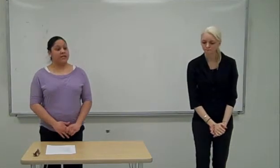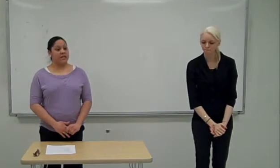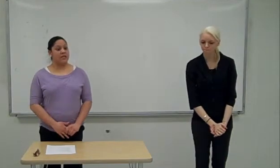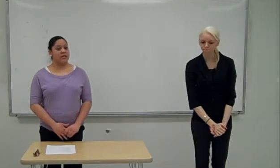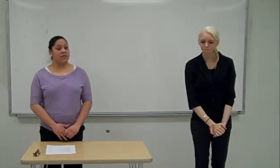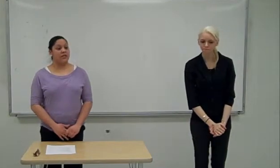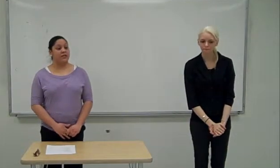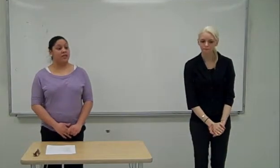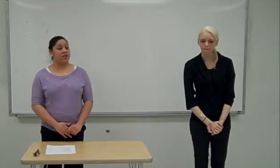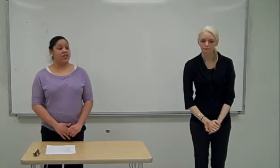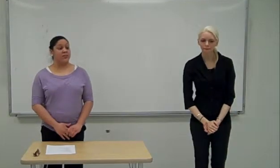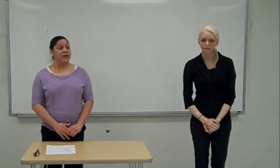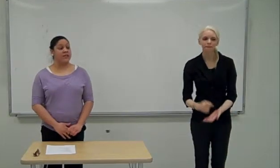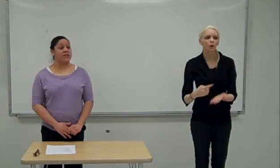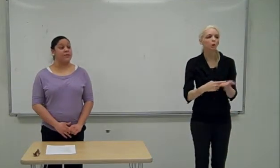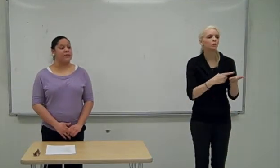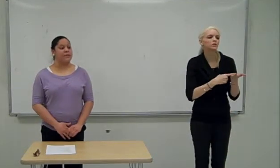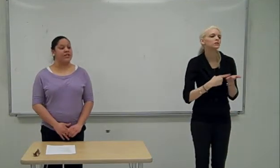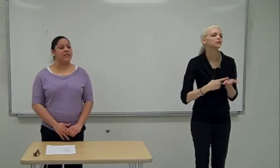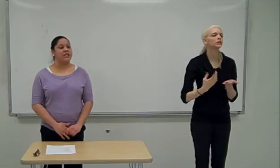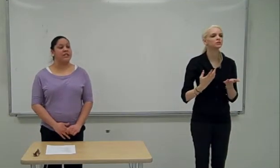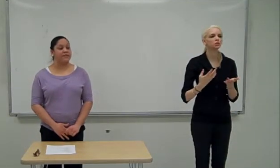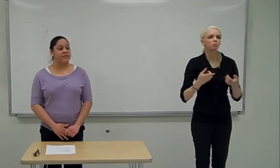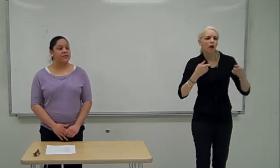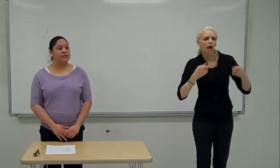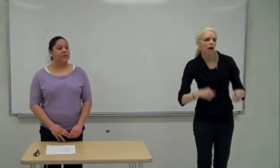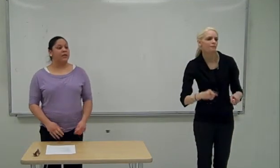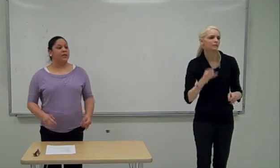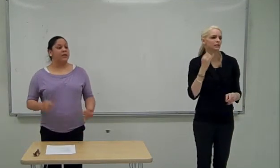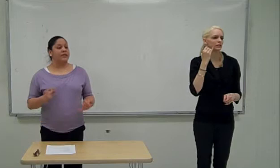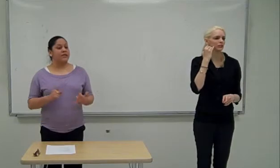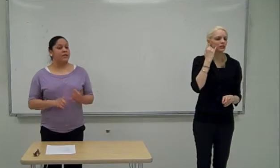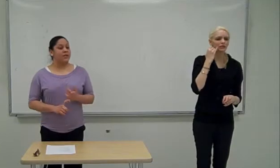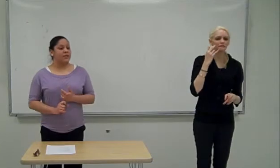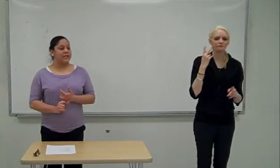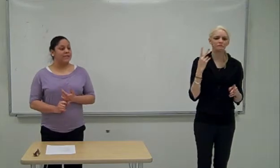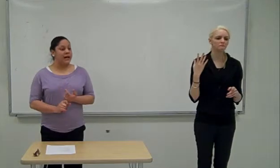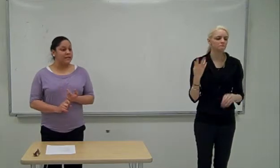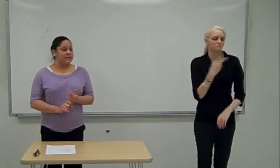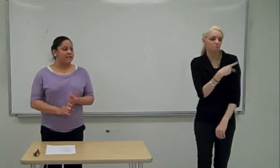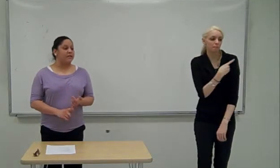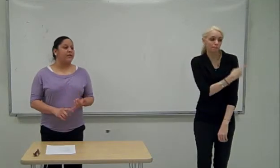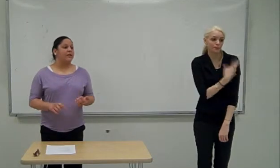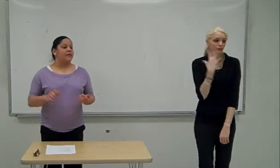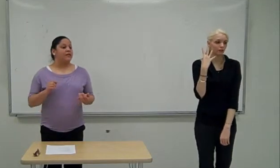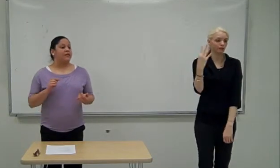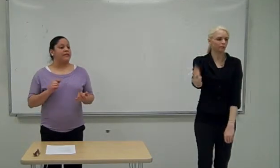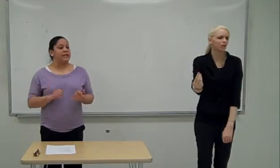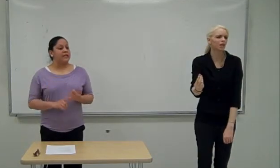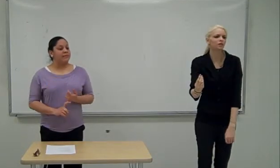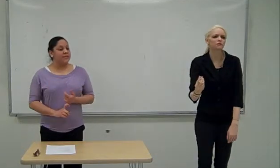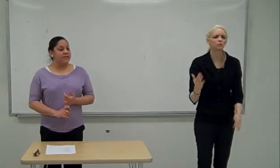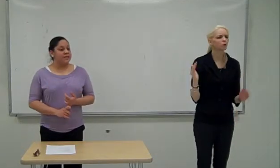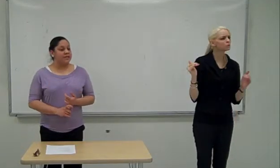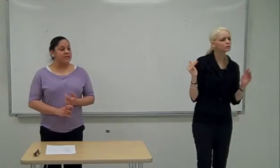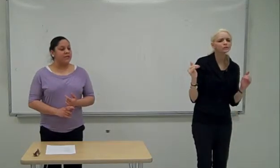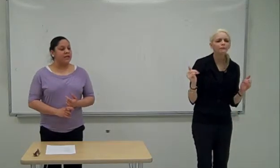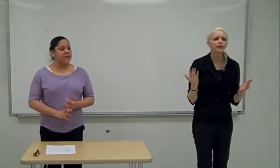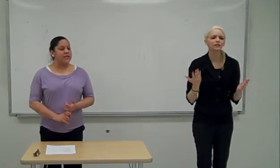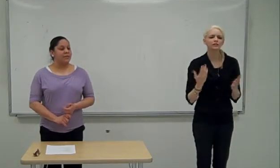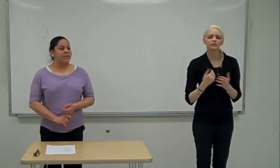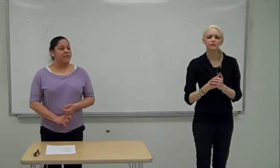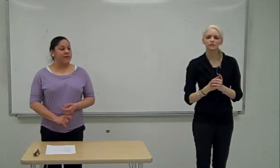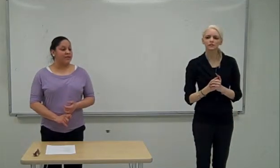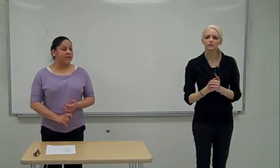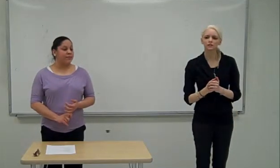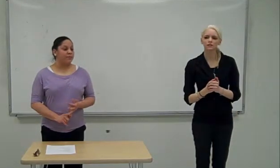We discuss also the discharging process once a patient leaves. We tell them what to expect, that the team discusses what it